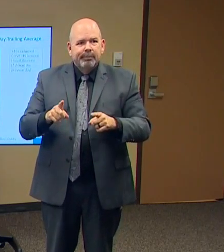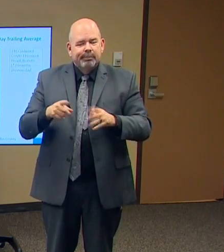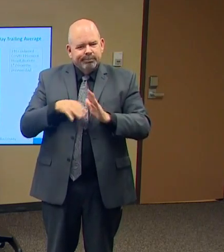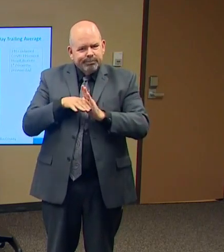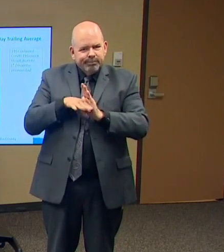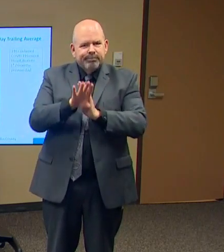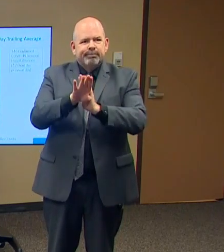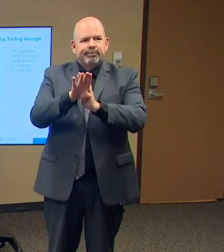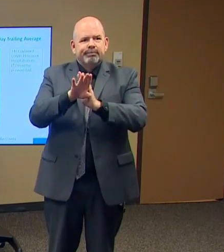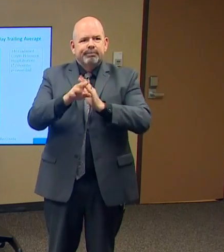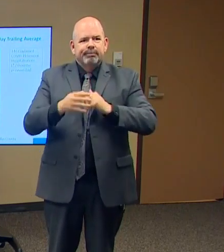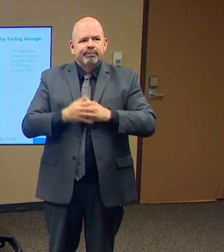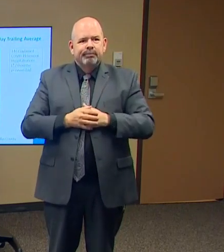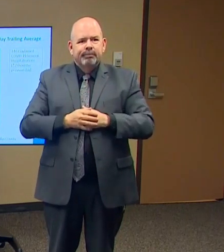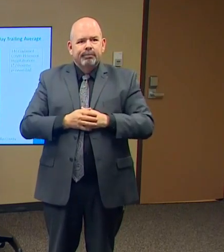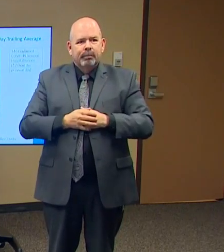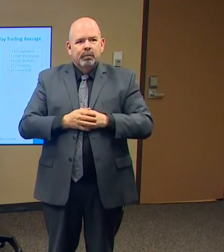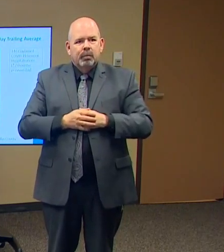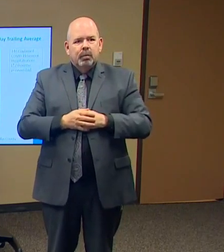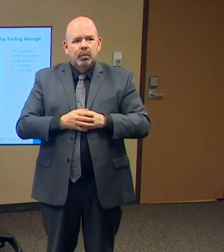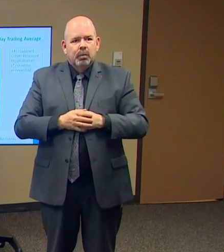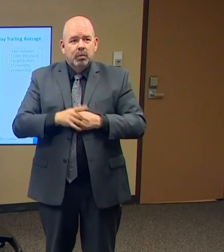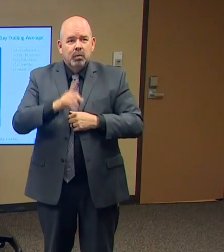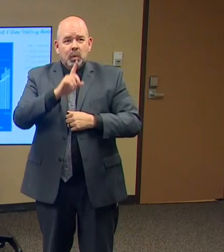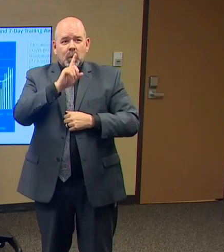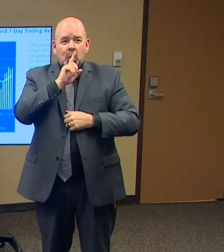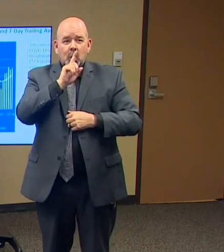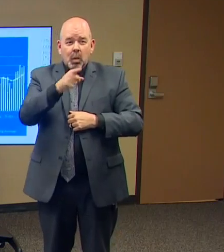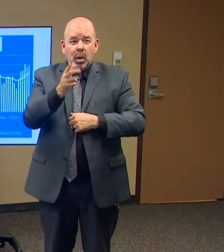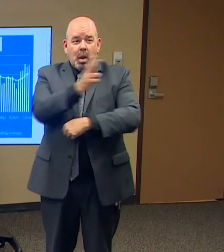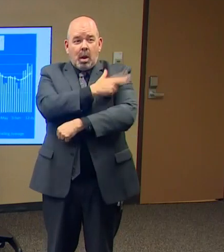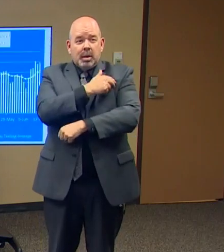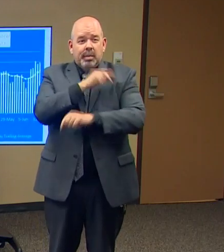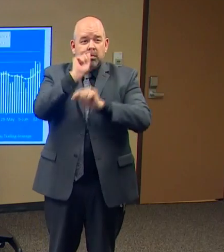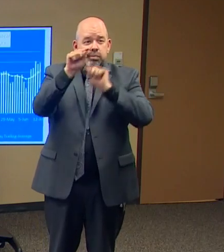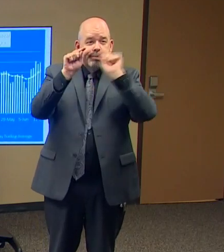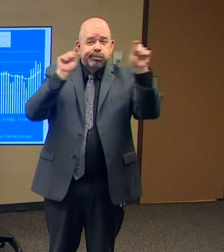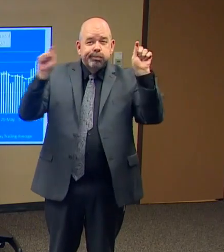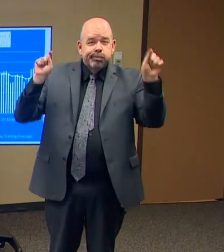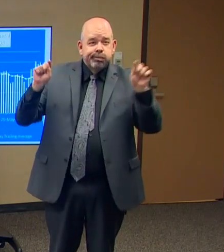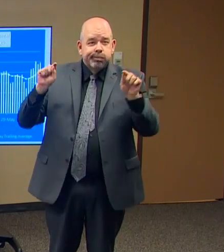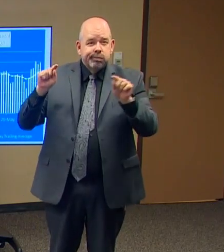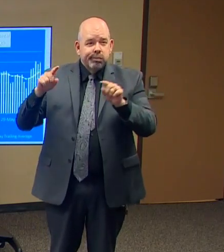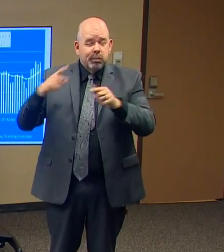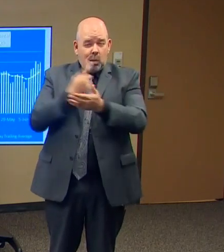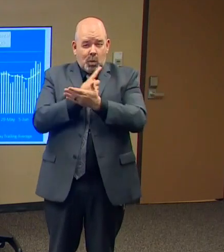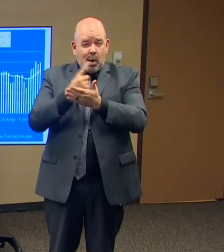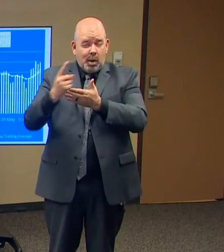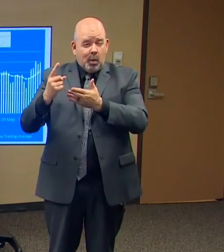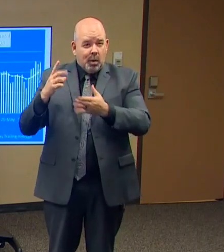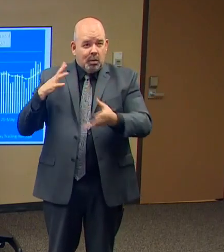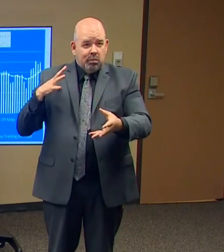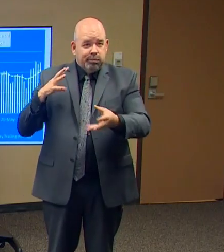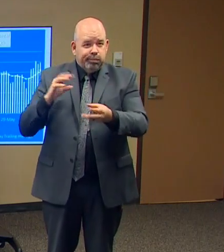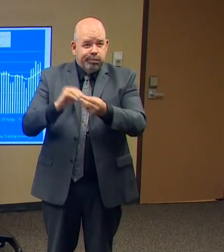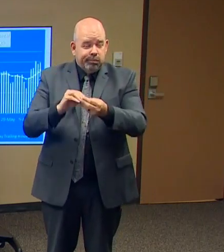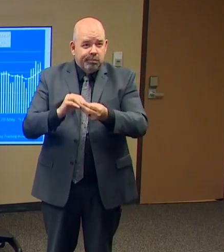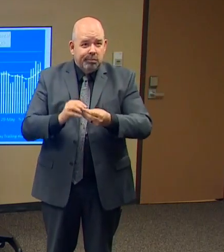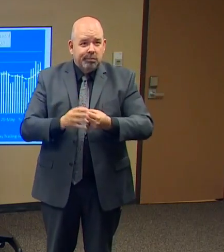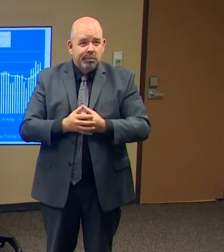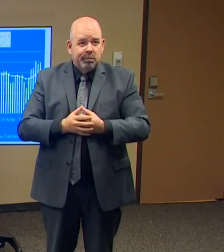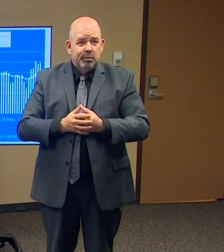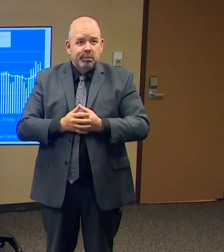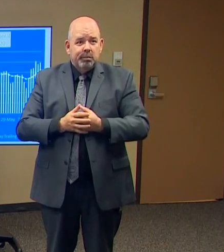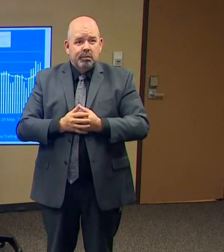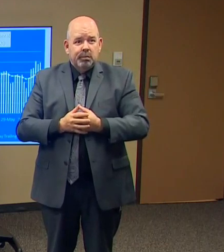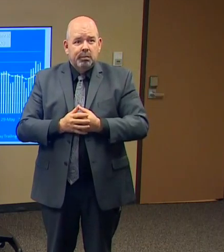general hospitalizations for the last week. And so these are the number in the census number that are admitted